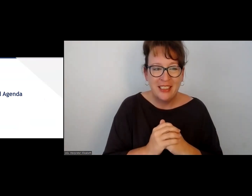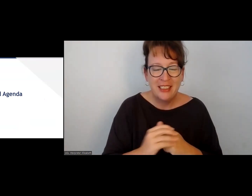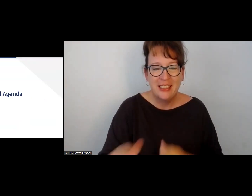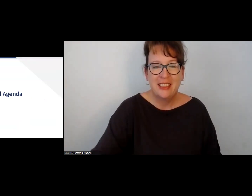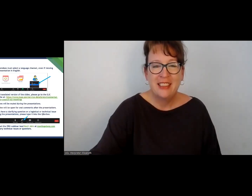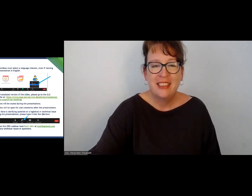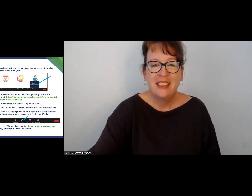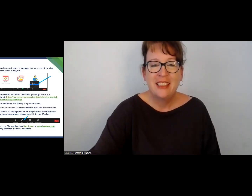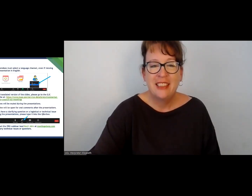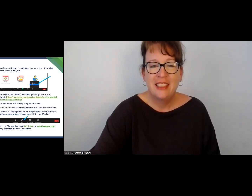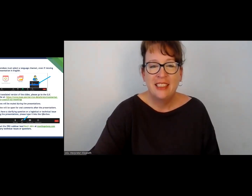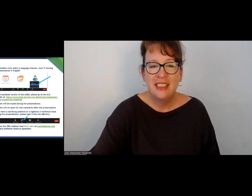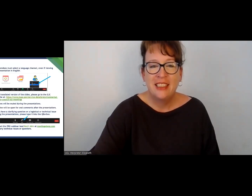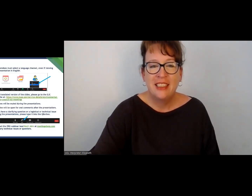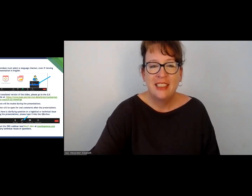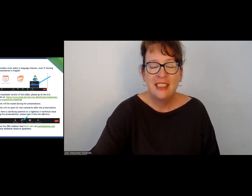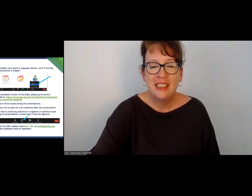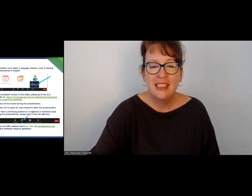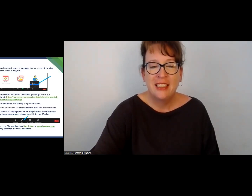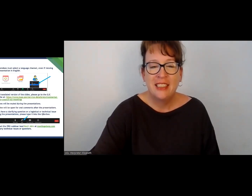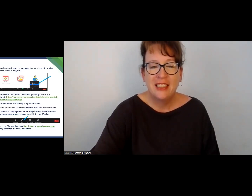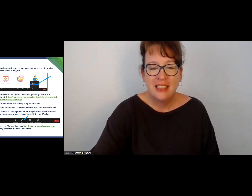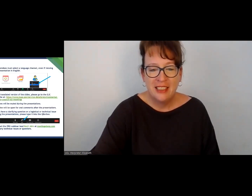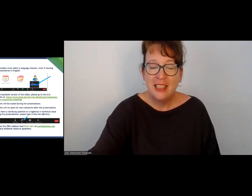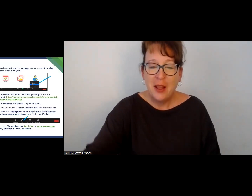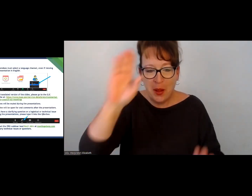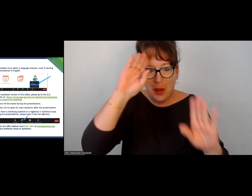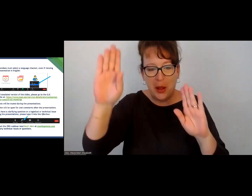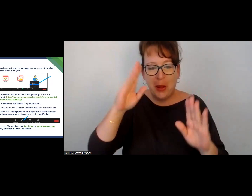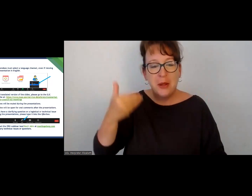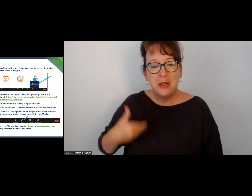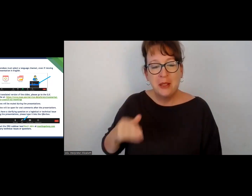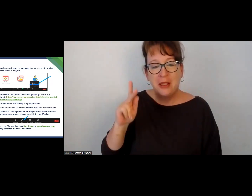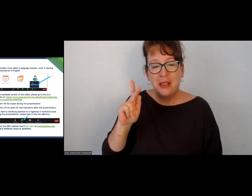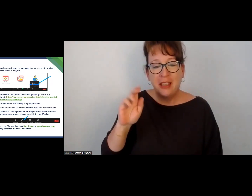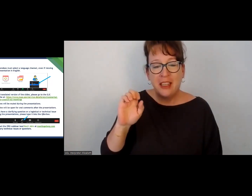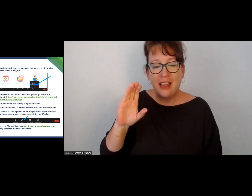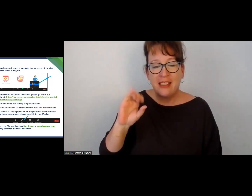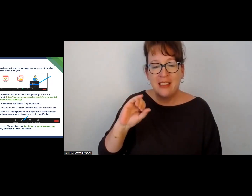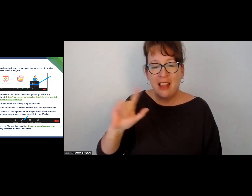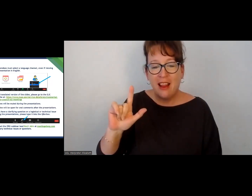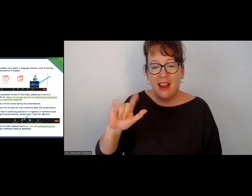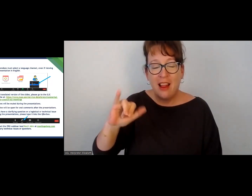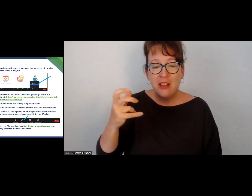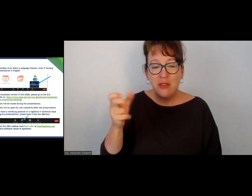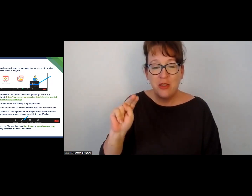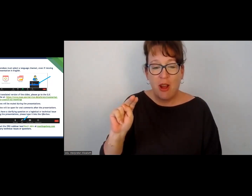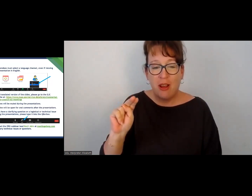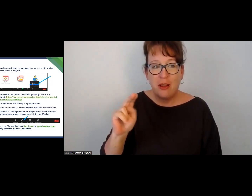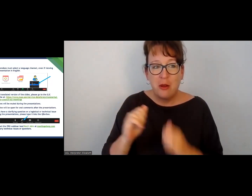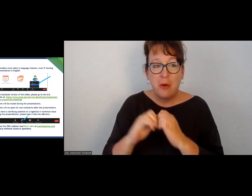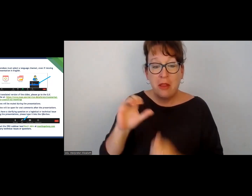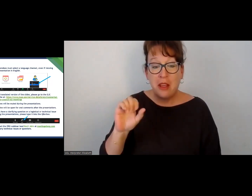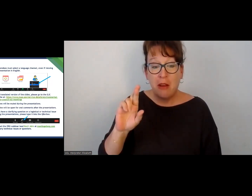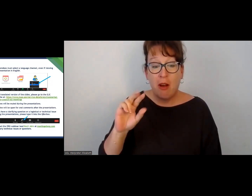move to the logistics. Hello, everyone. My name is Kessel John with ERG, a contractor supporting this